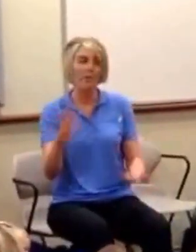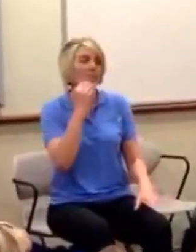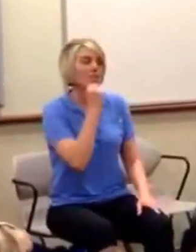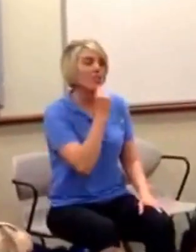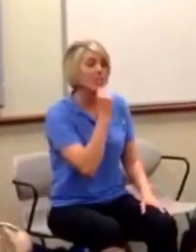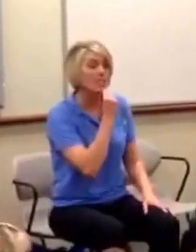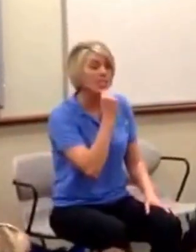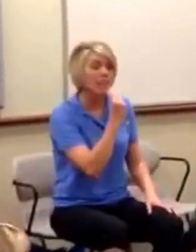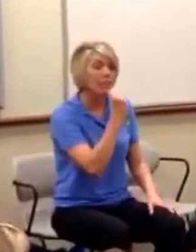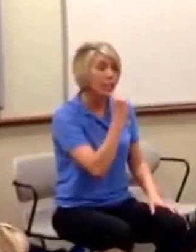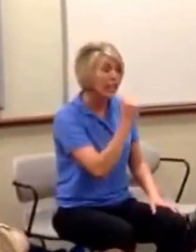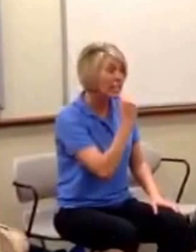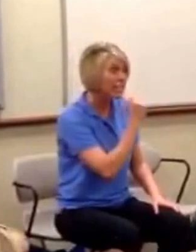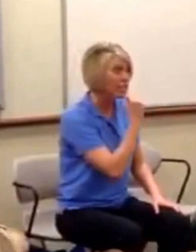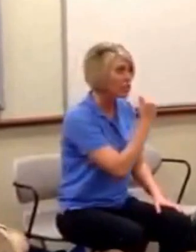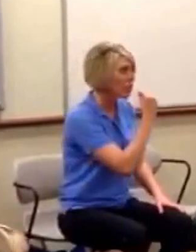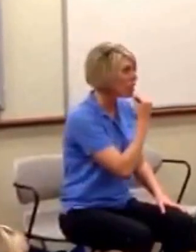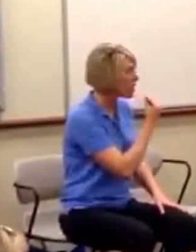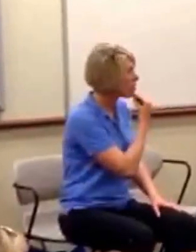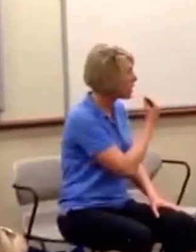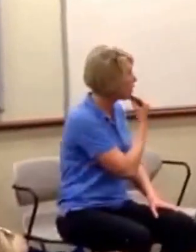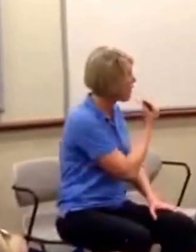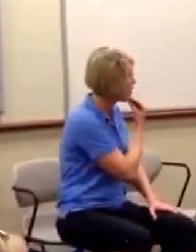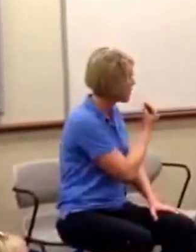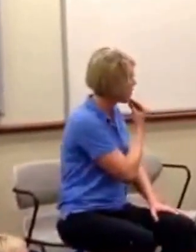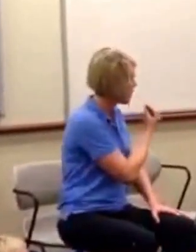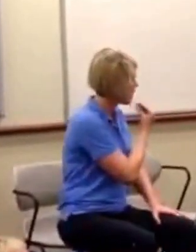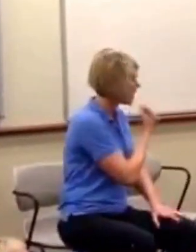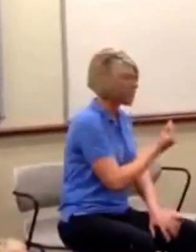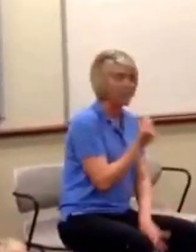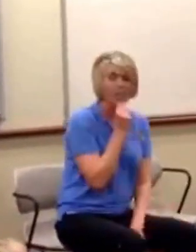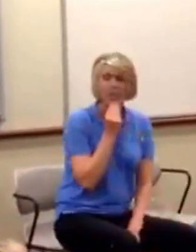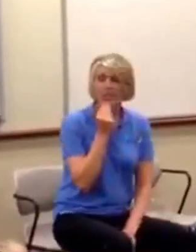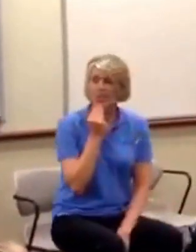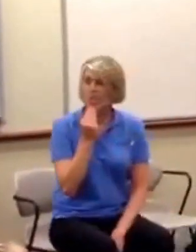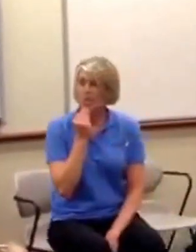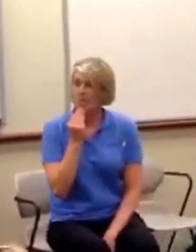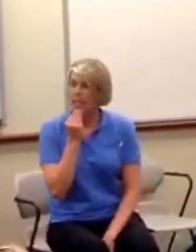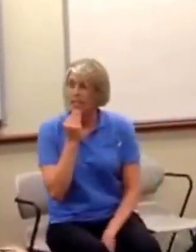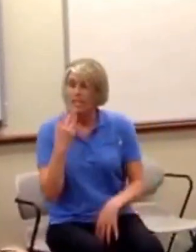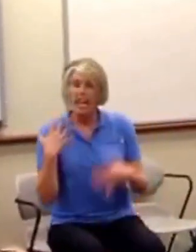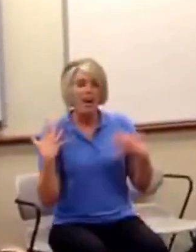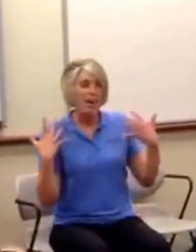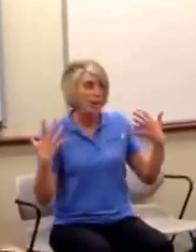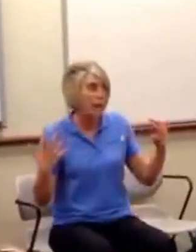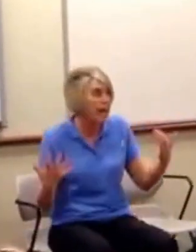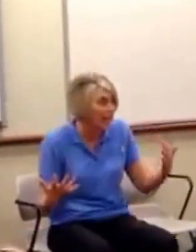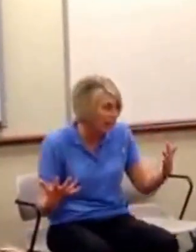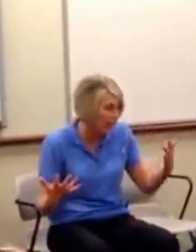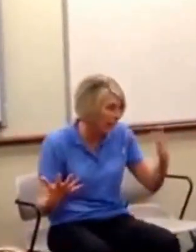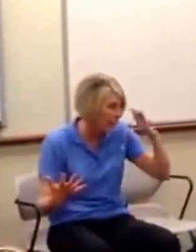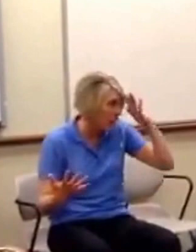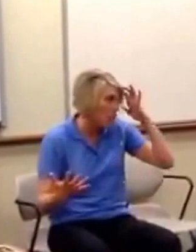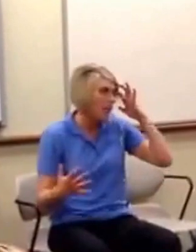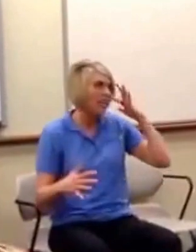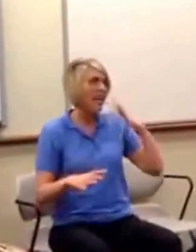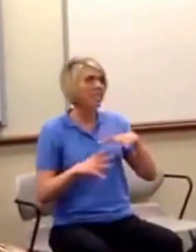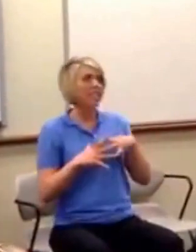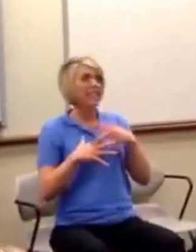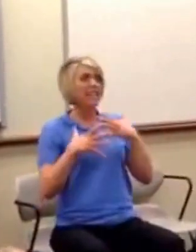So this is our sign for EAT, so small adjustment if you haven't been to any of them. That's our sign for EAT. Now at a picnic, we like to eat